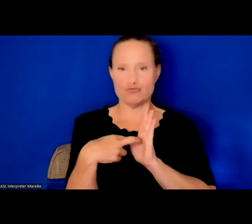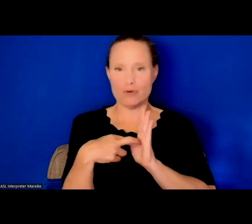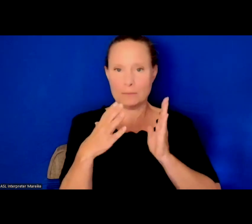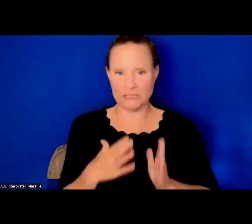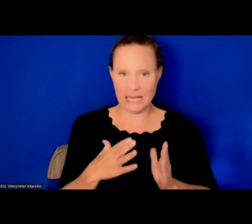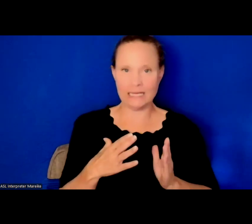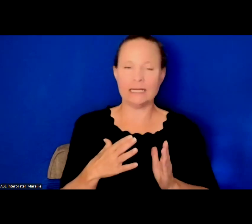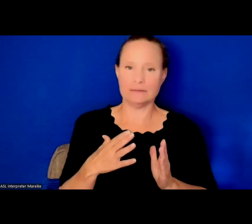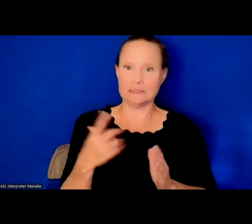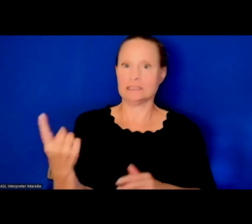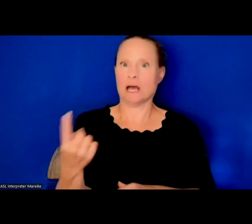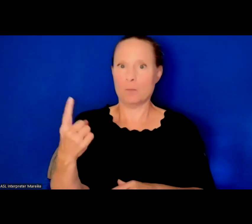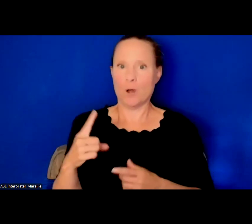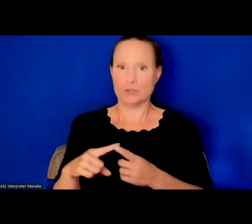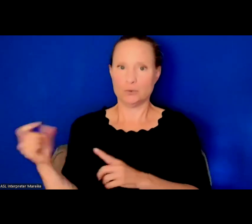Oh,